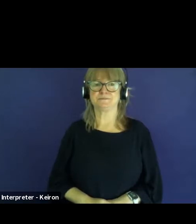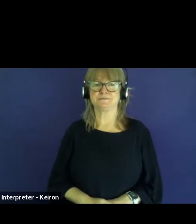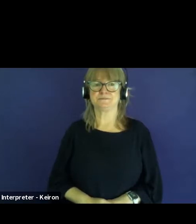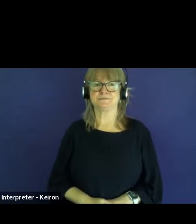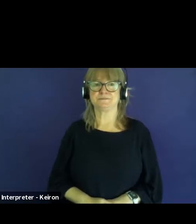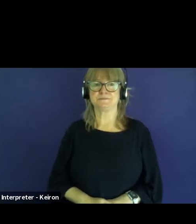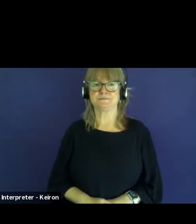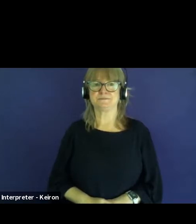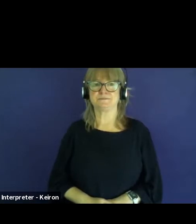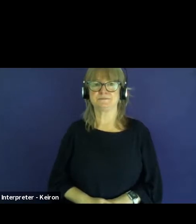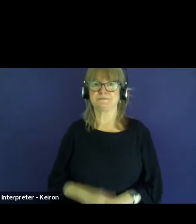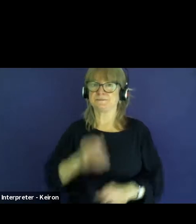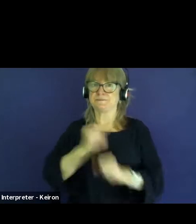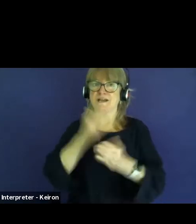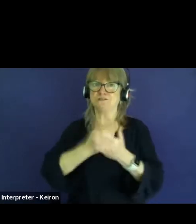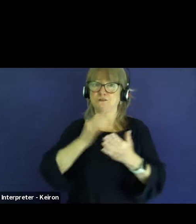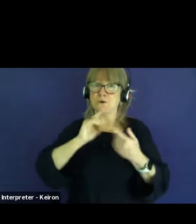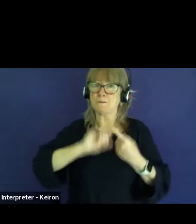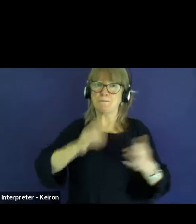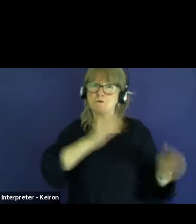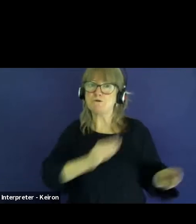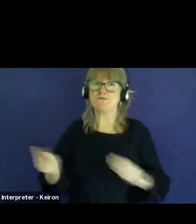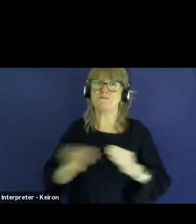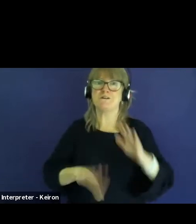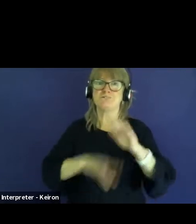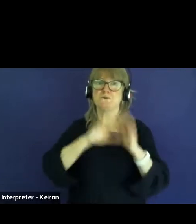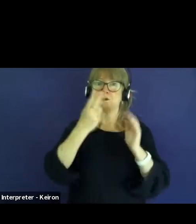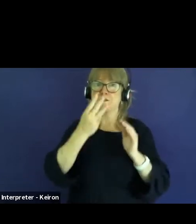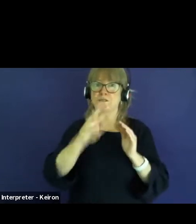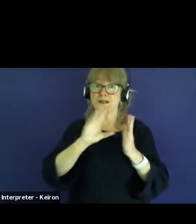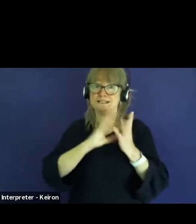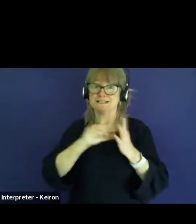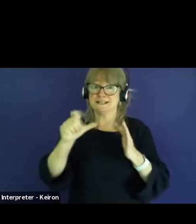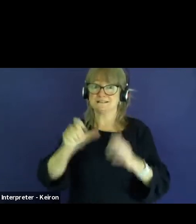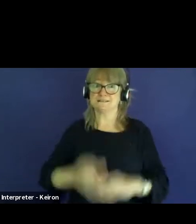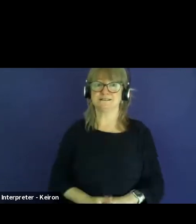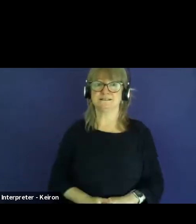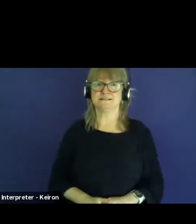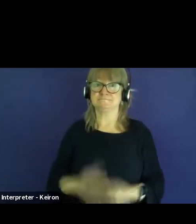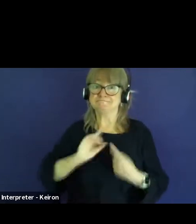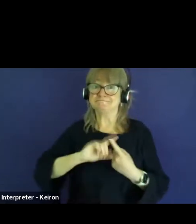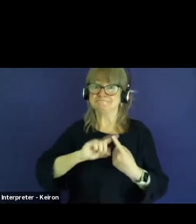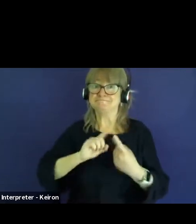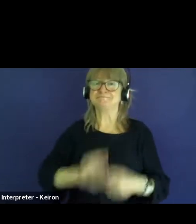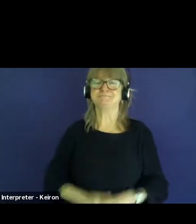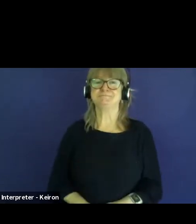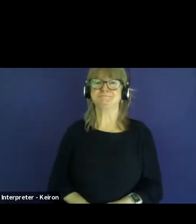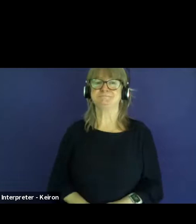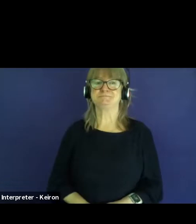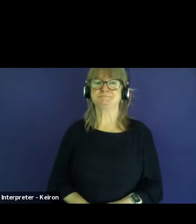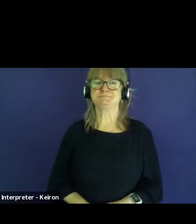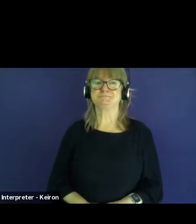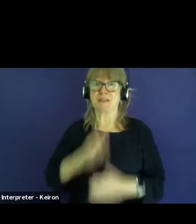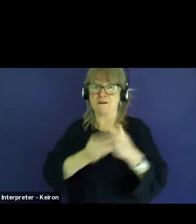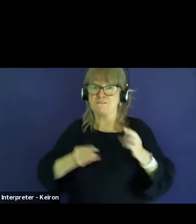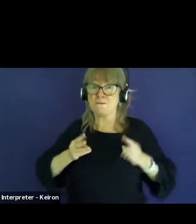Keep that body moving for full 30 seconds, okay? Keep it up. We're